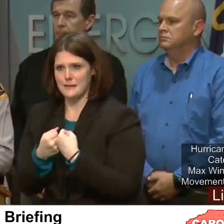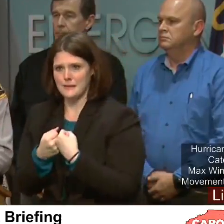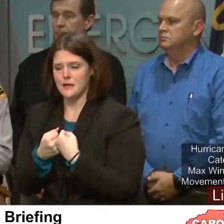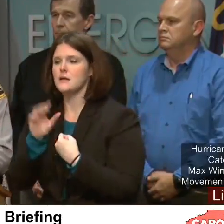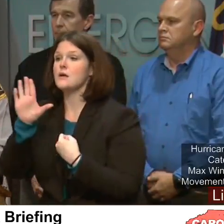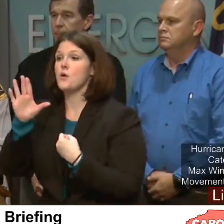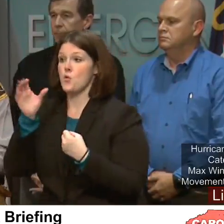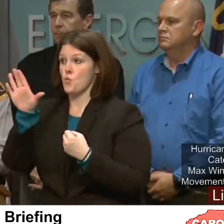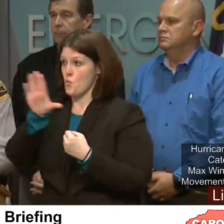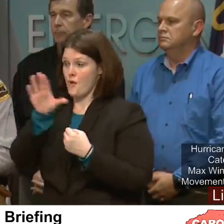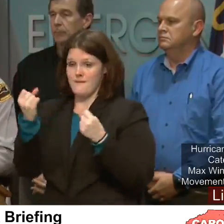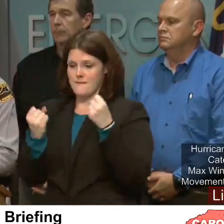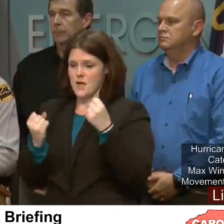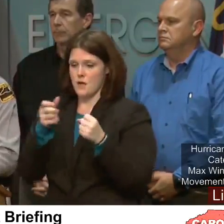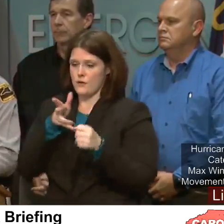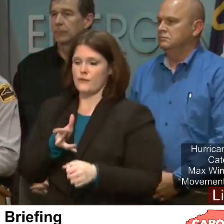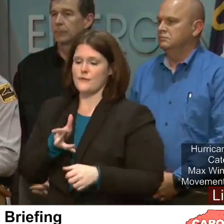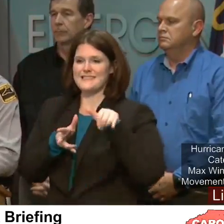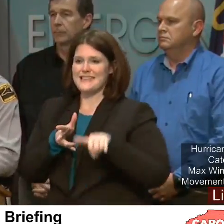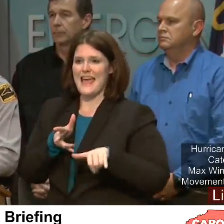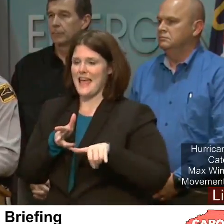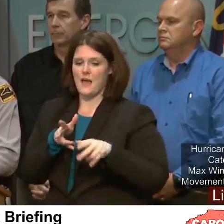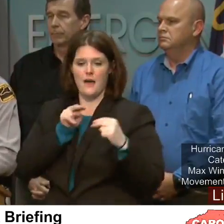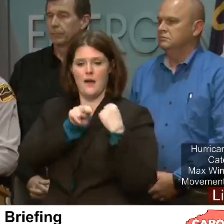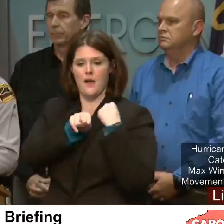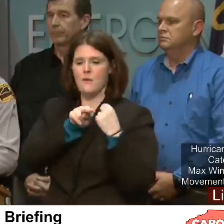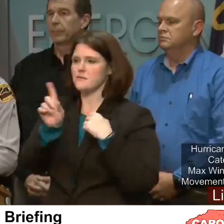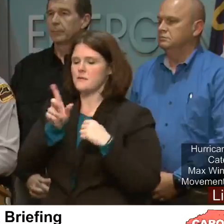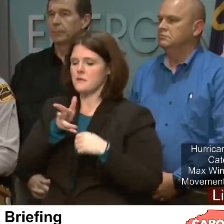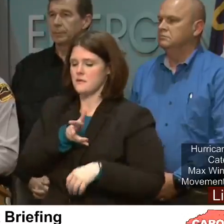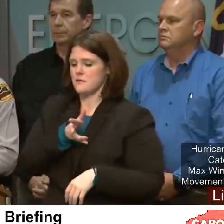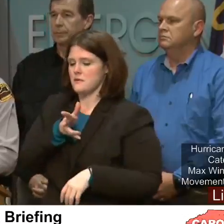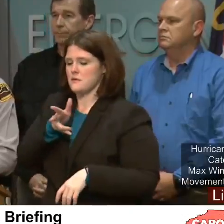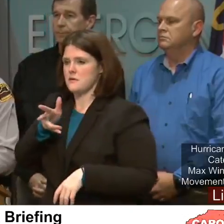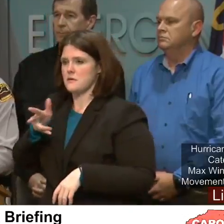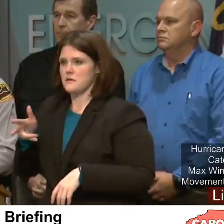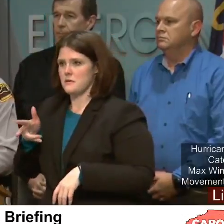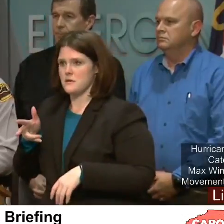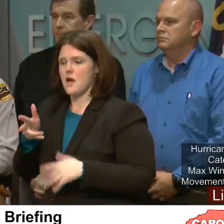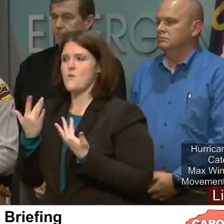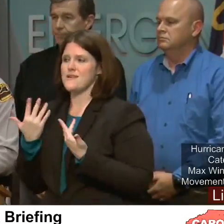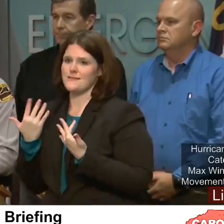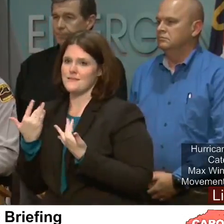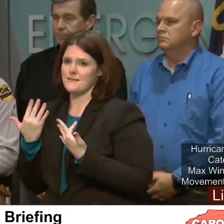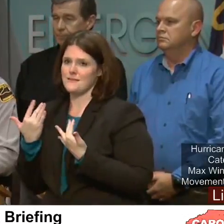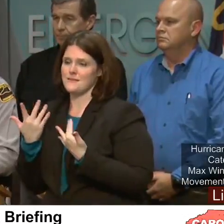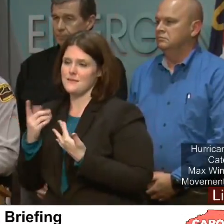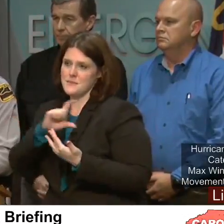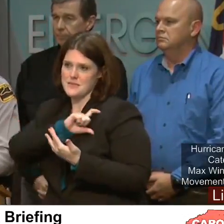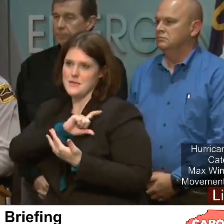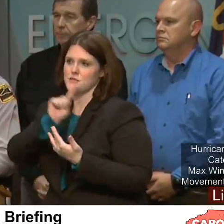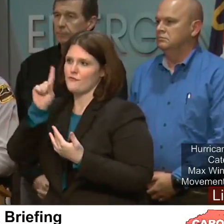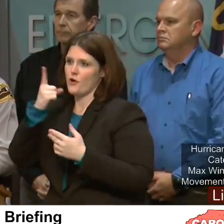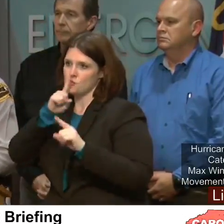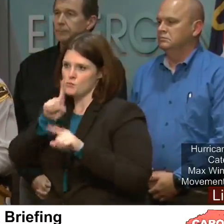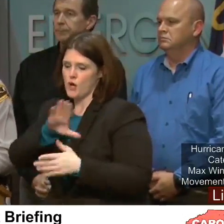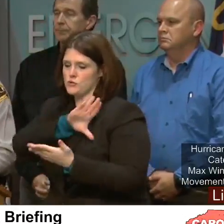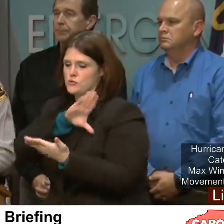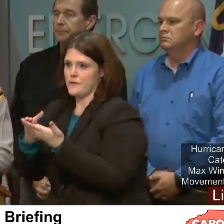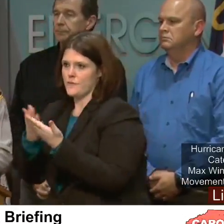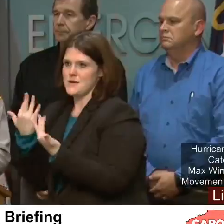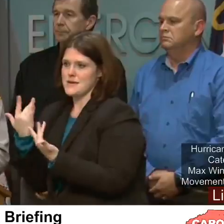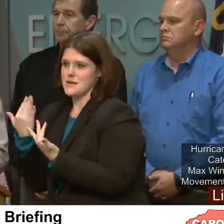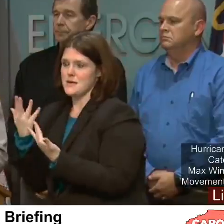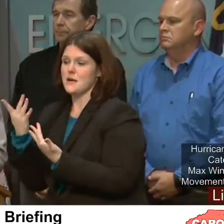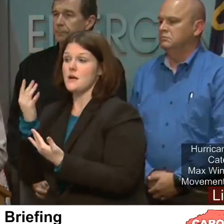please remove your vehicle from the travel lanes to the shoulder of the roadway and wait for first responders to arrive.